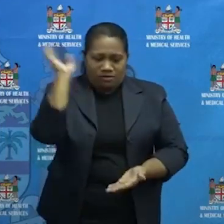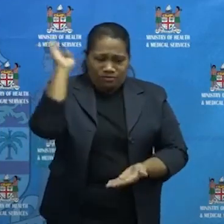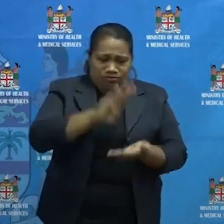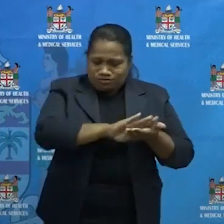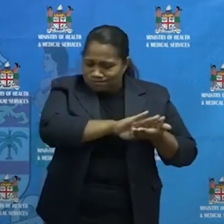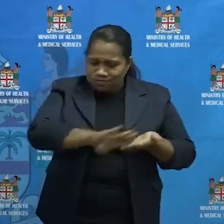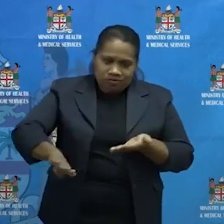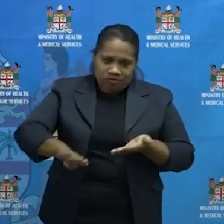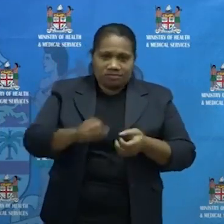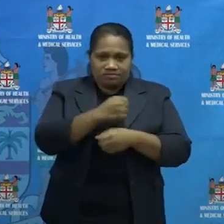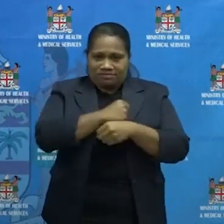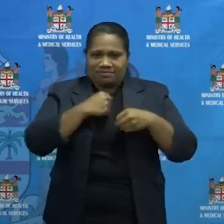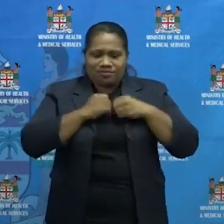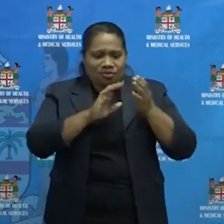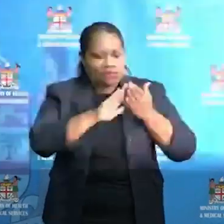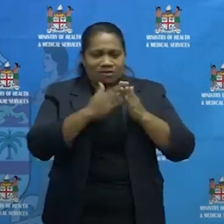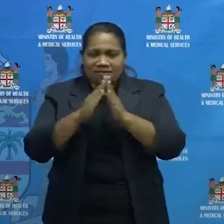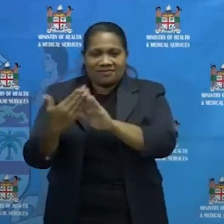from our communities.